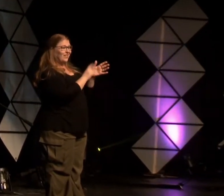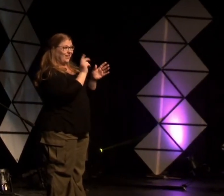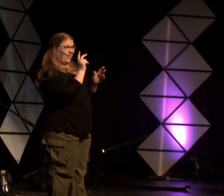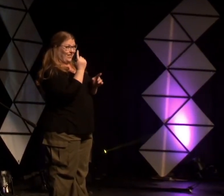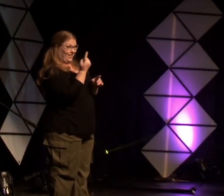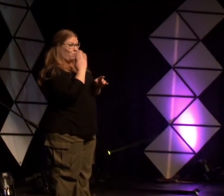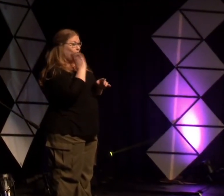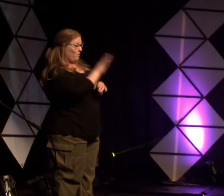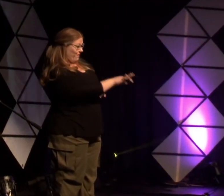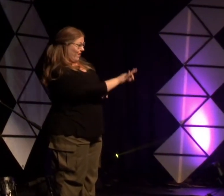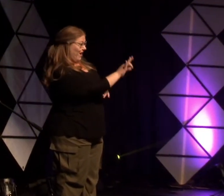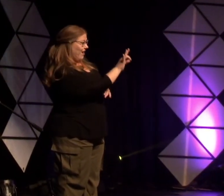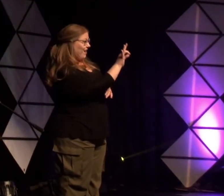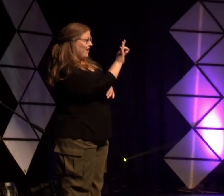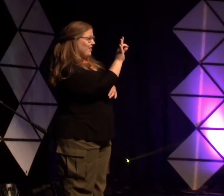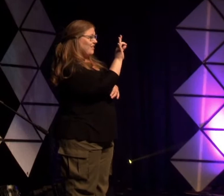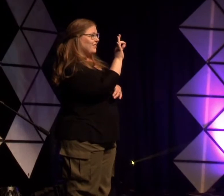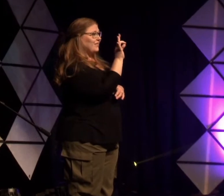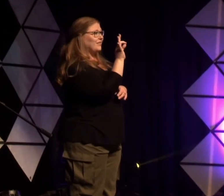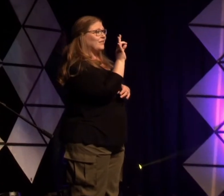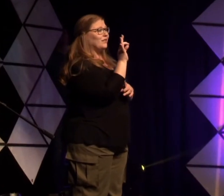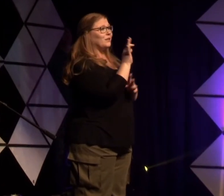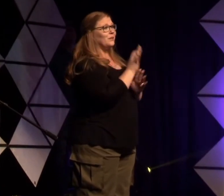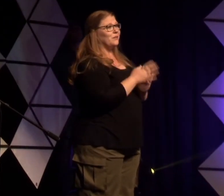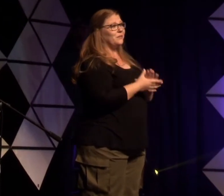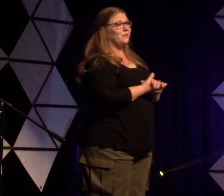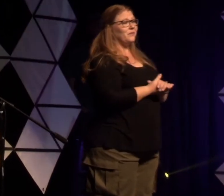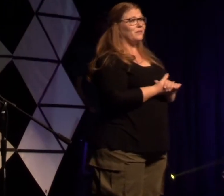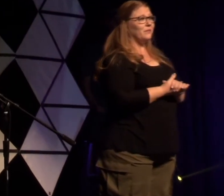be found.